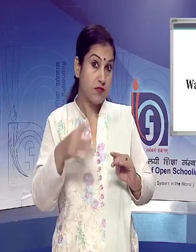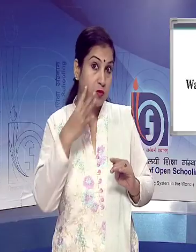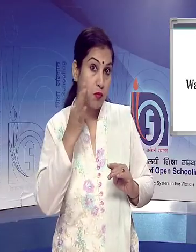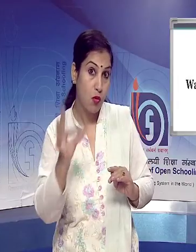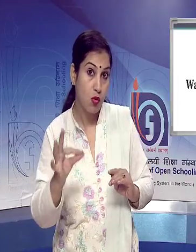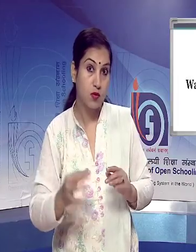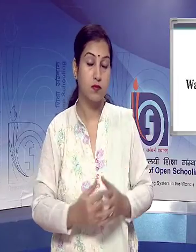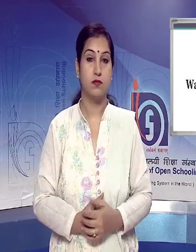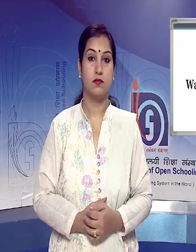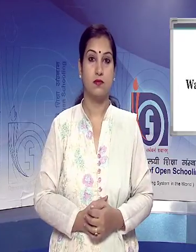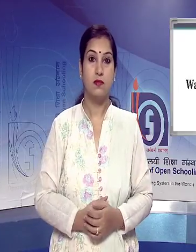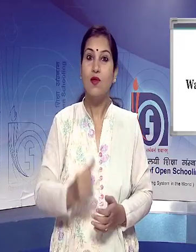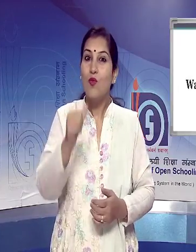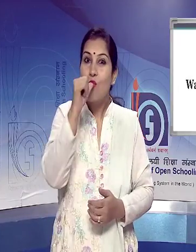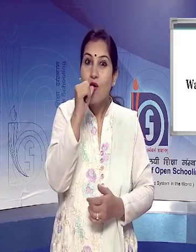Water supply.